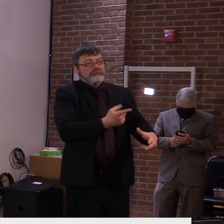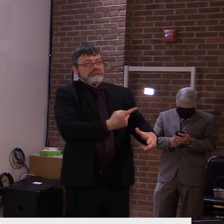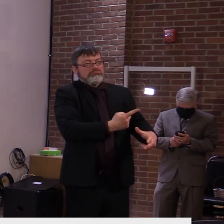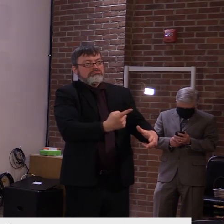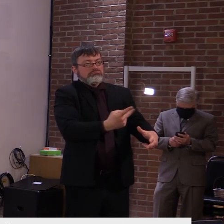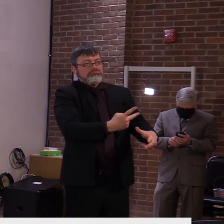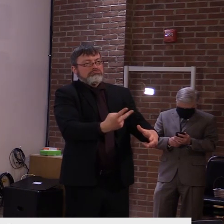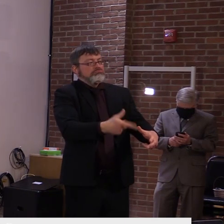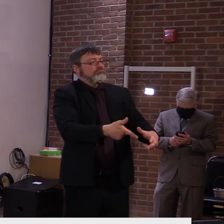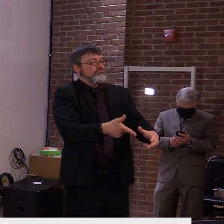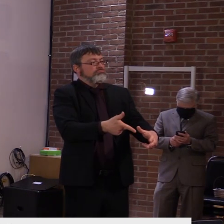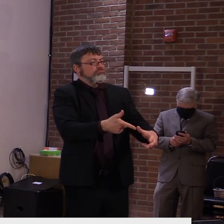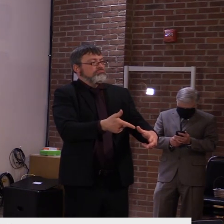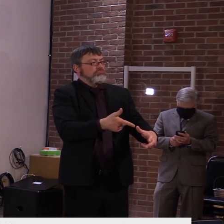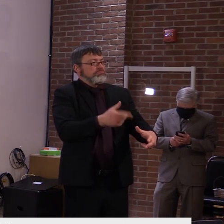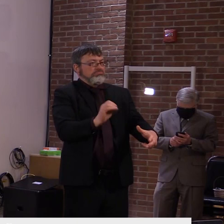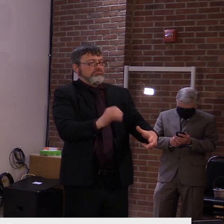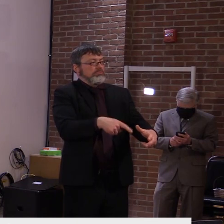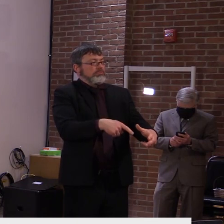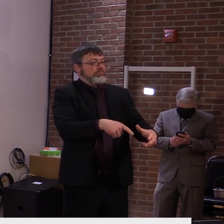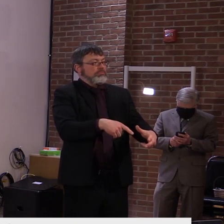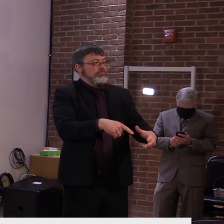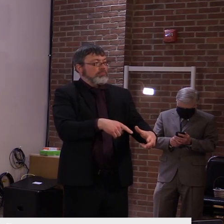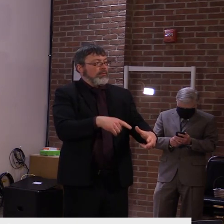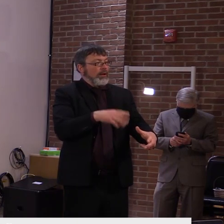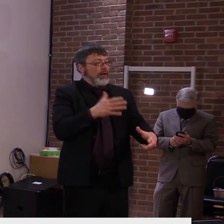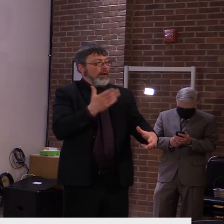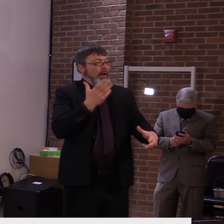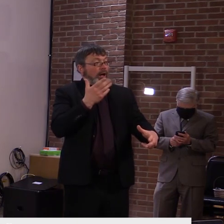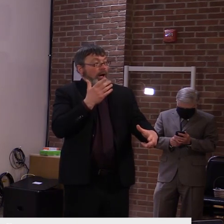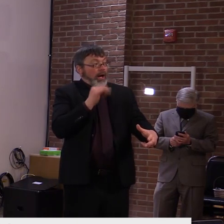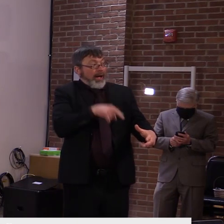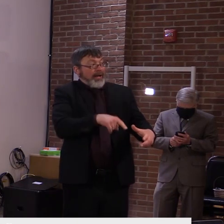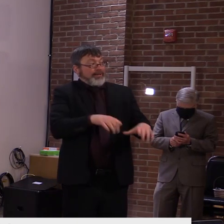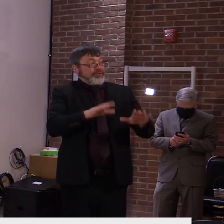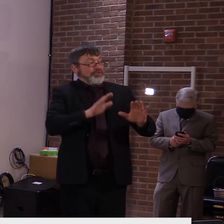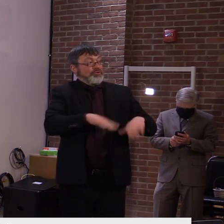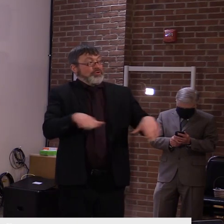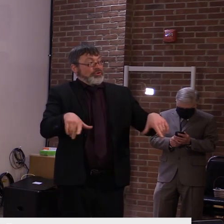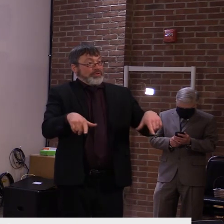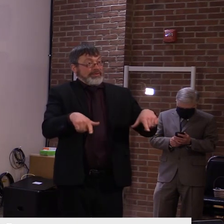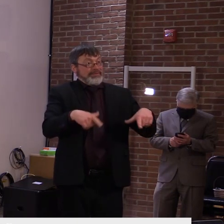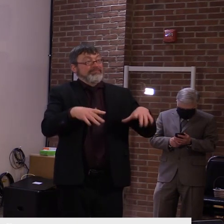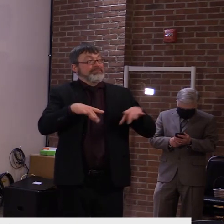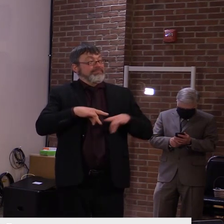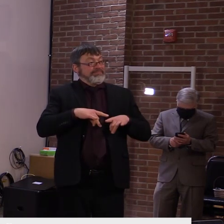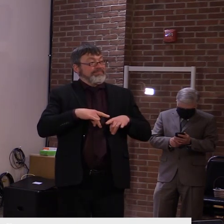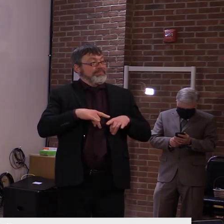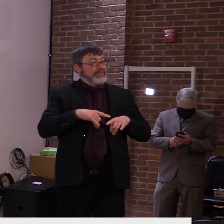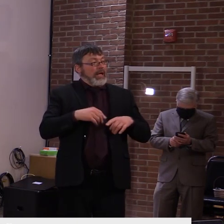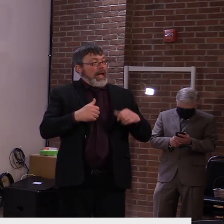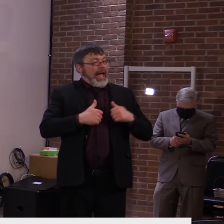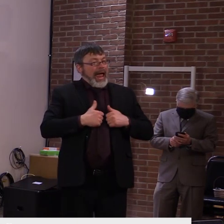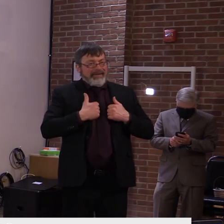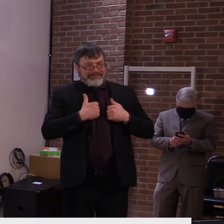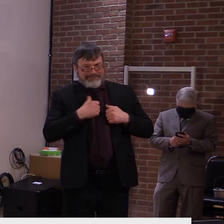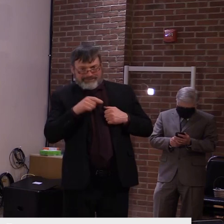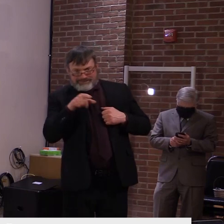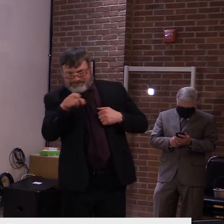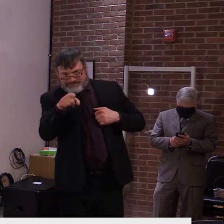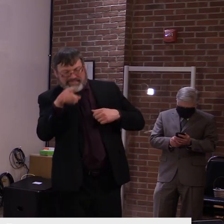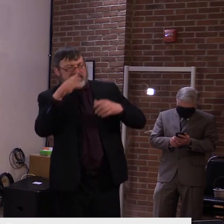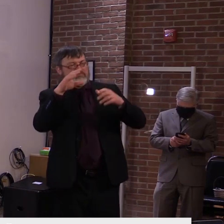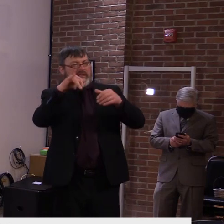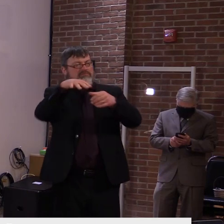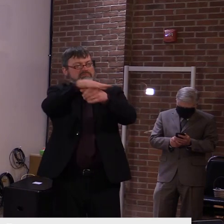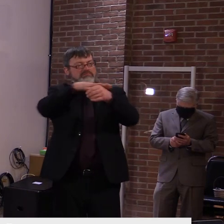it's often because of where they're living and who they were in contact with in the community, not because of what happened in the school. So I do